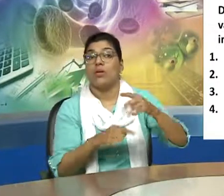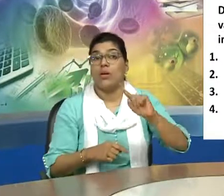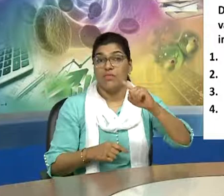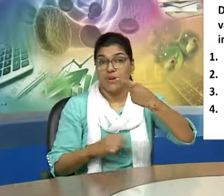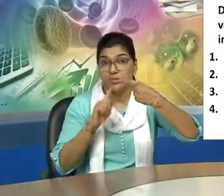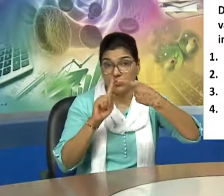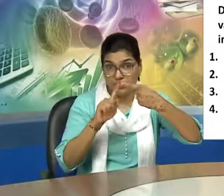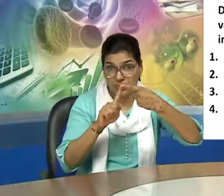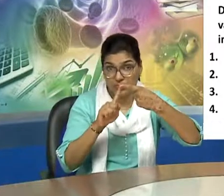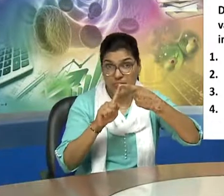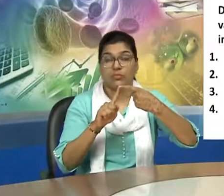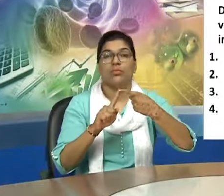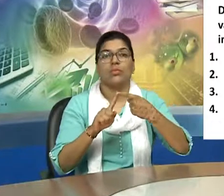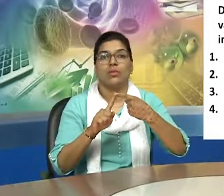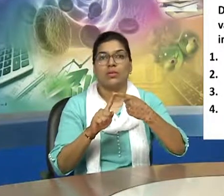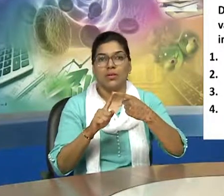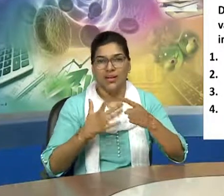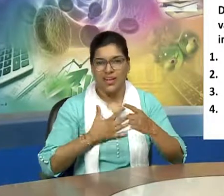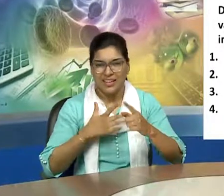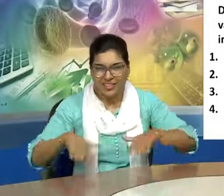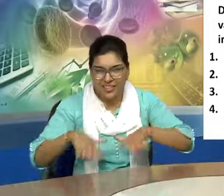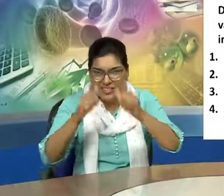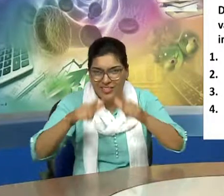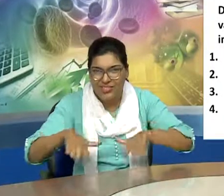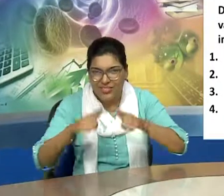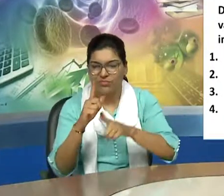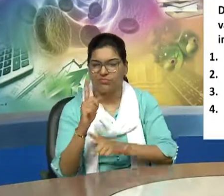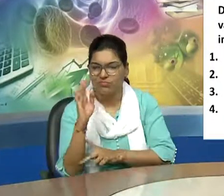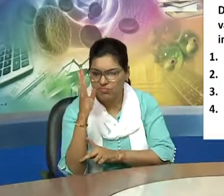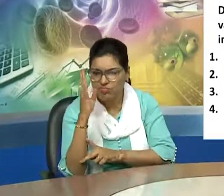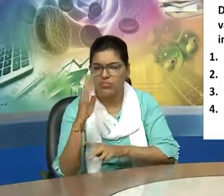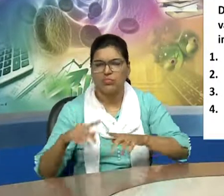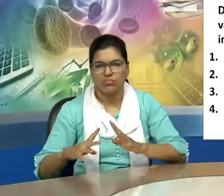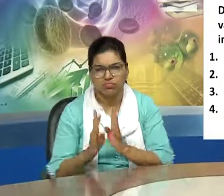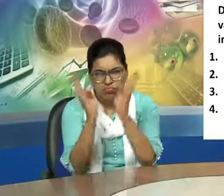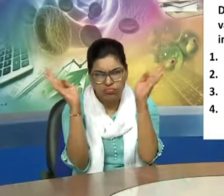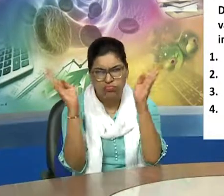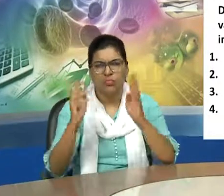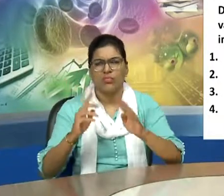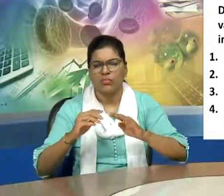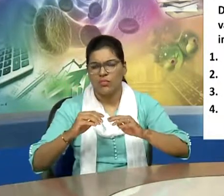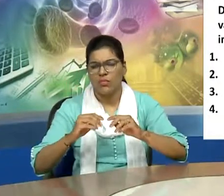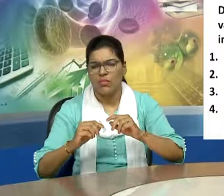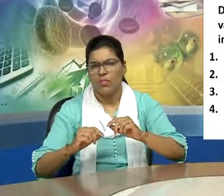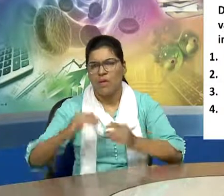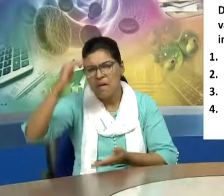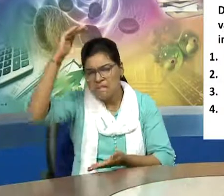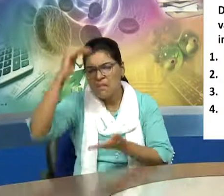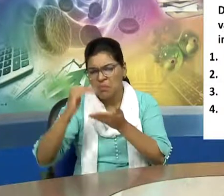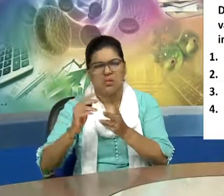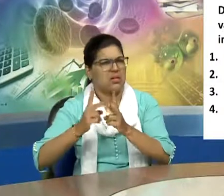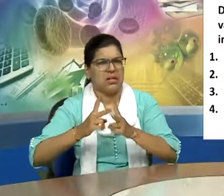intensified. And that results as mainly 4 points. The first point